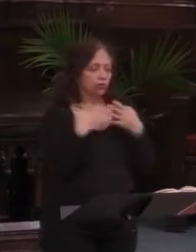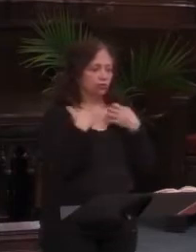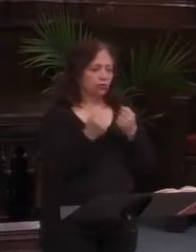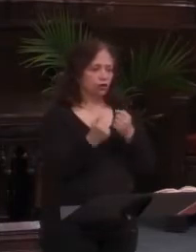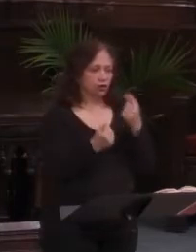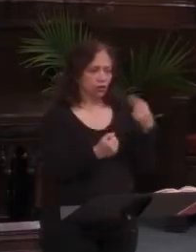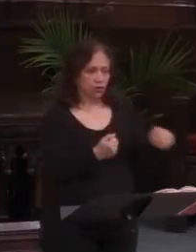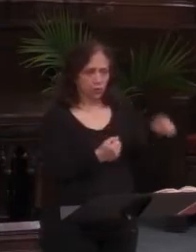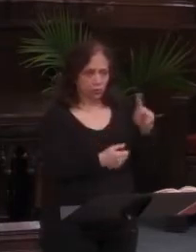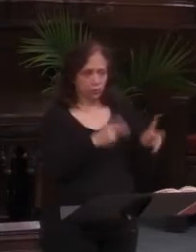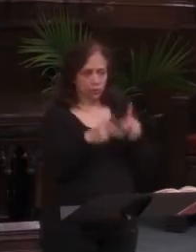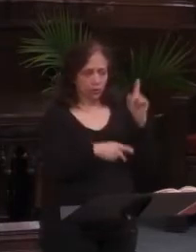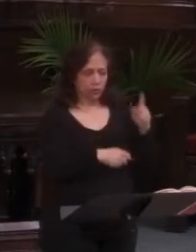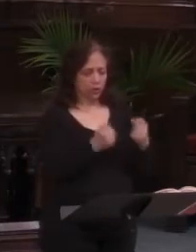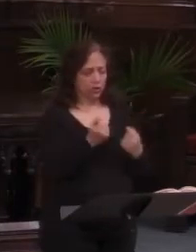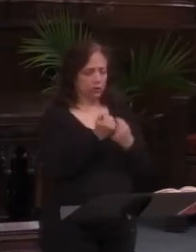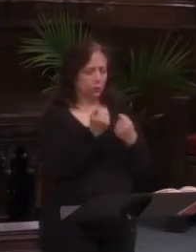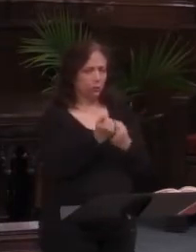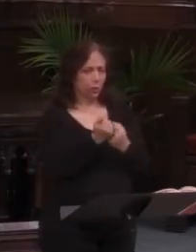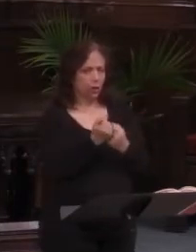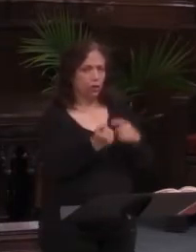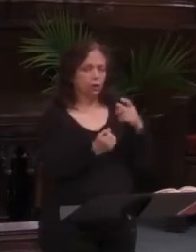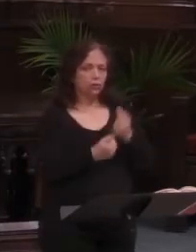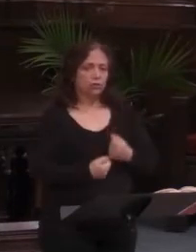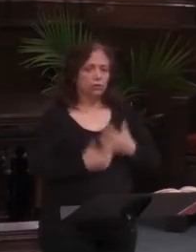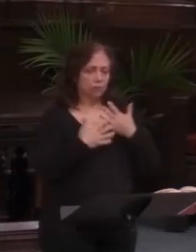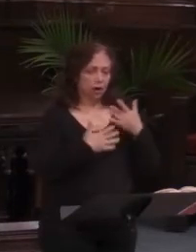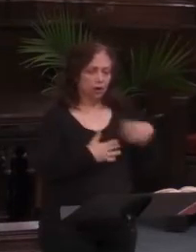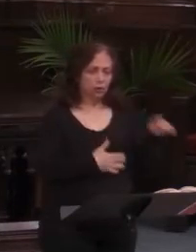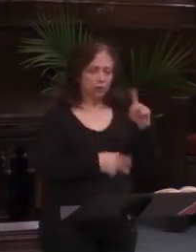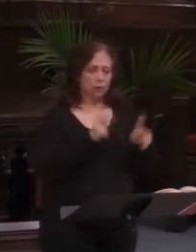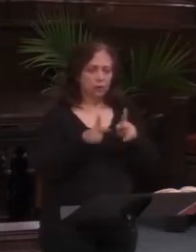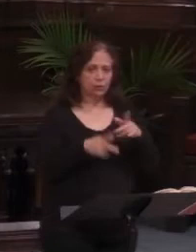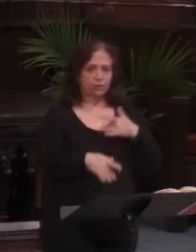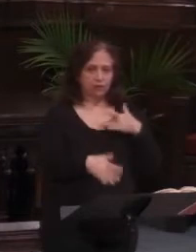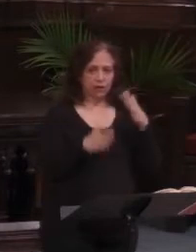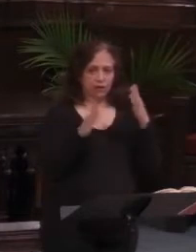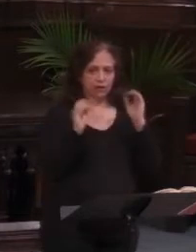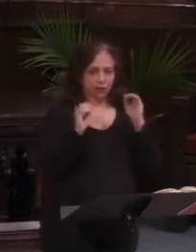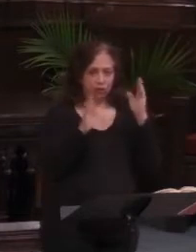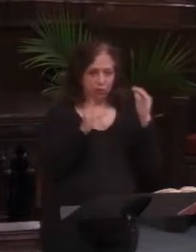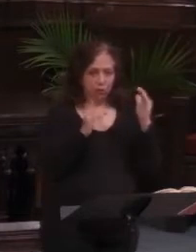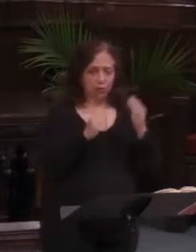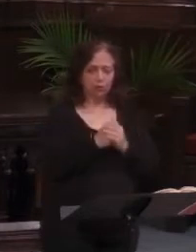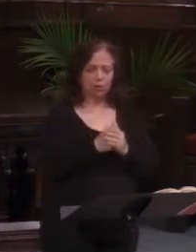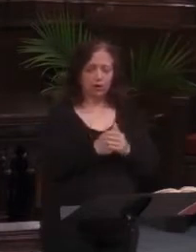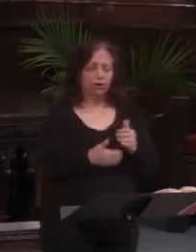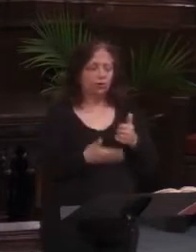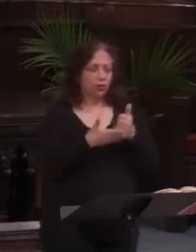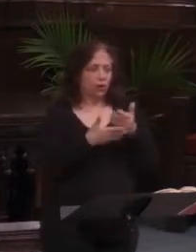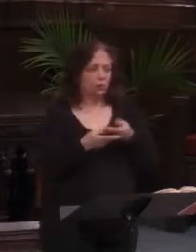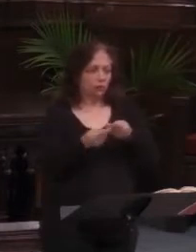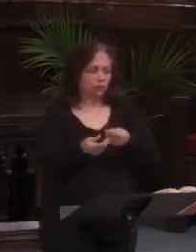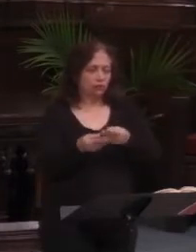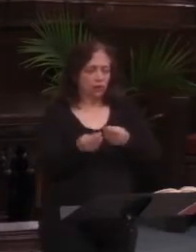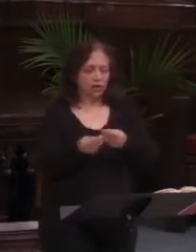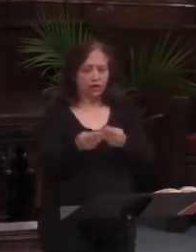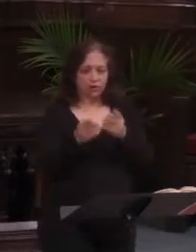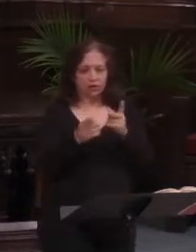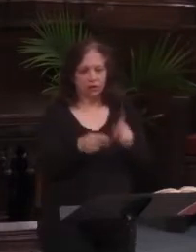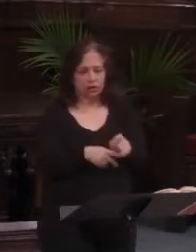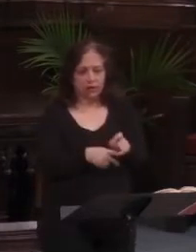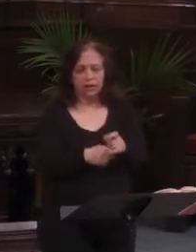need support, to inspire those who feel hopeless, to help to feed the hungry and clothe the